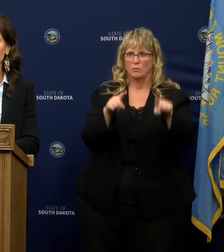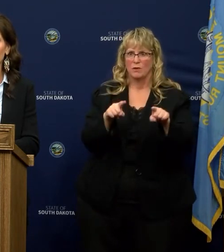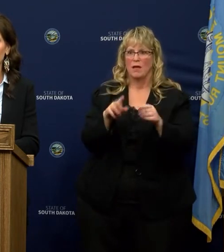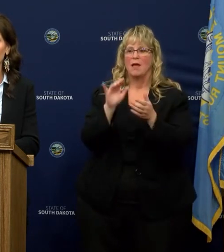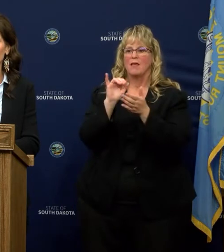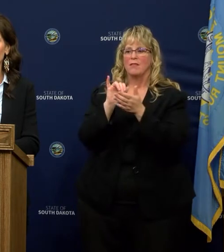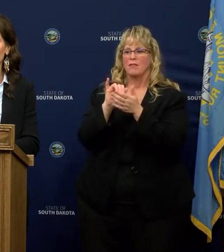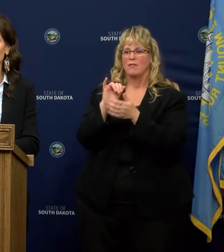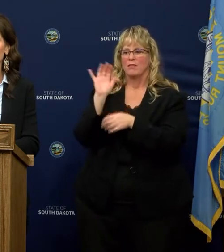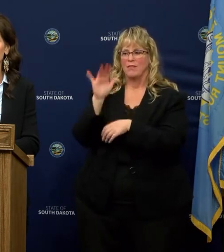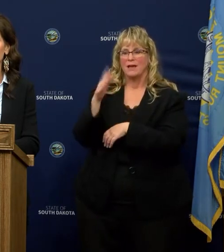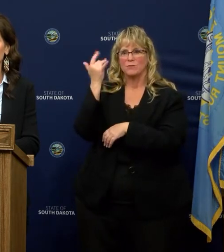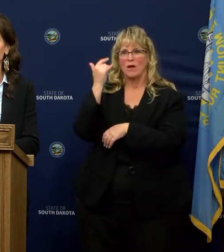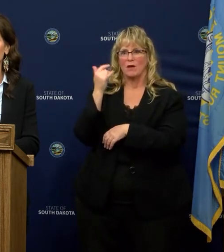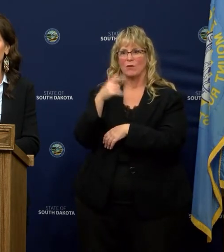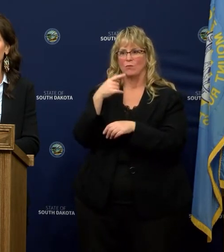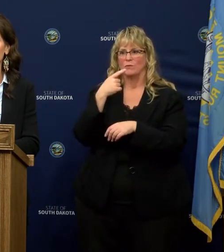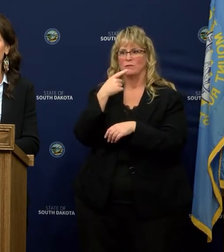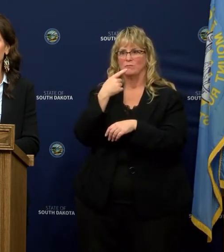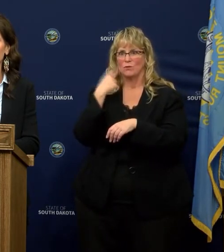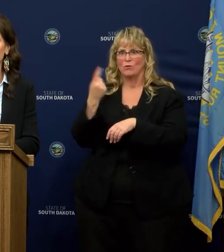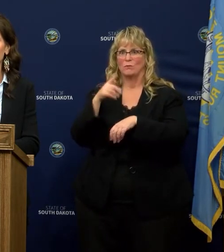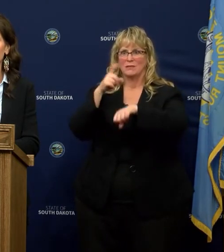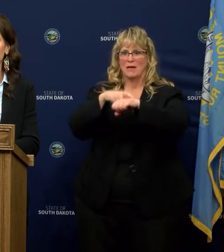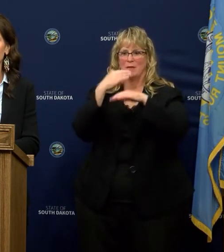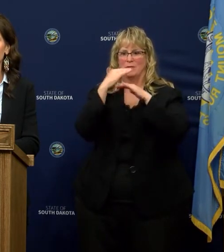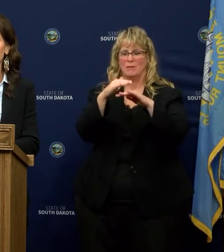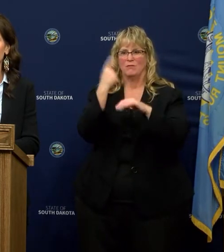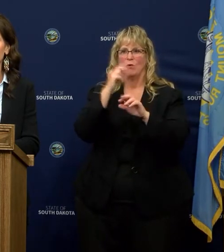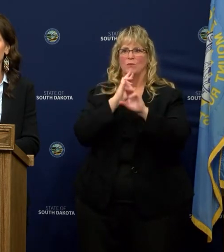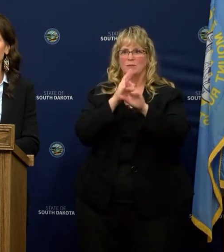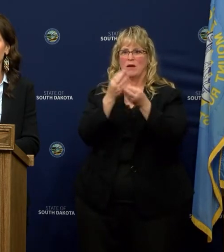them a time frame in which we would anticipate a response.